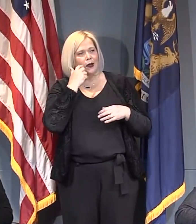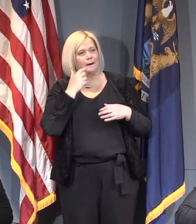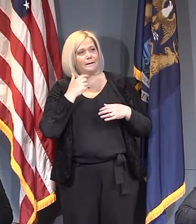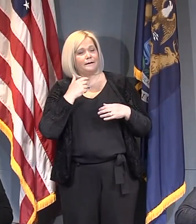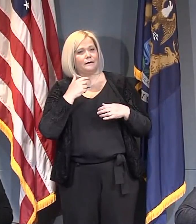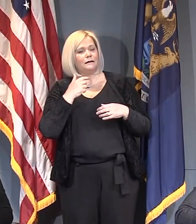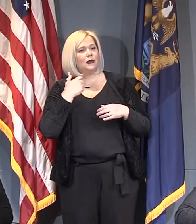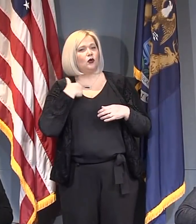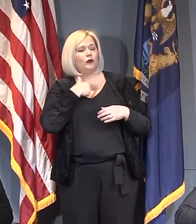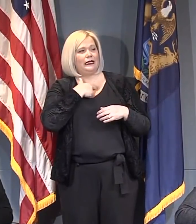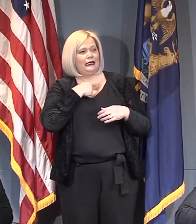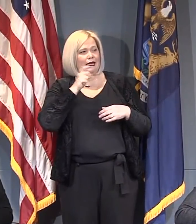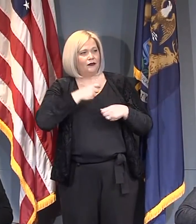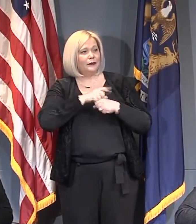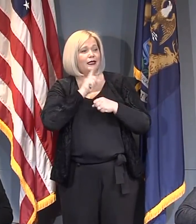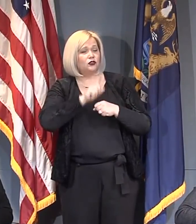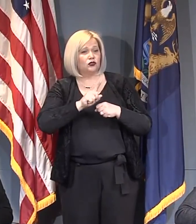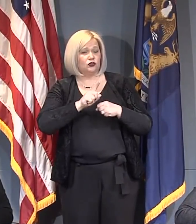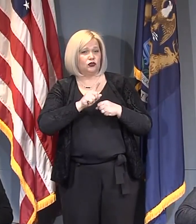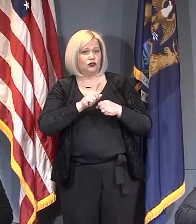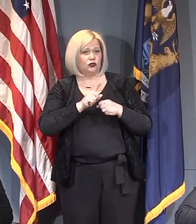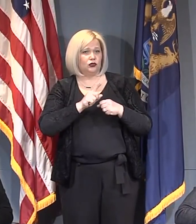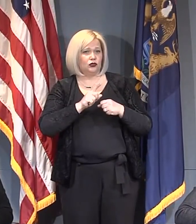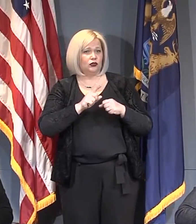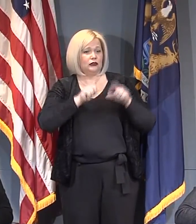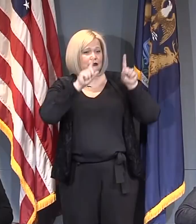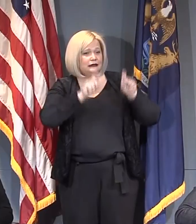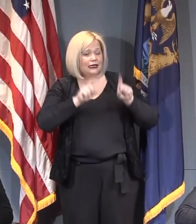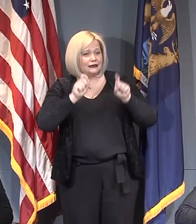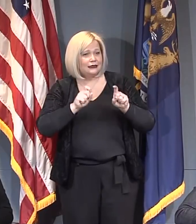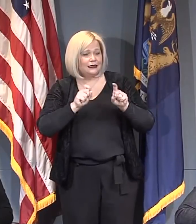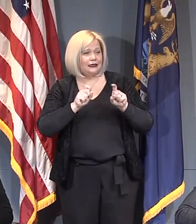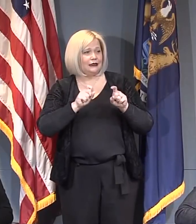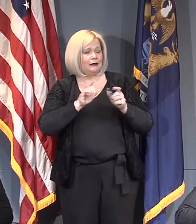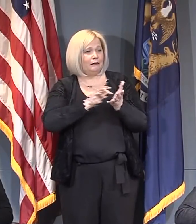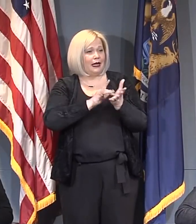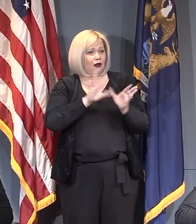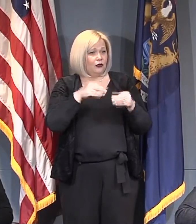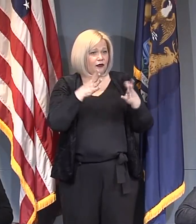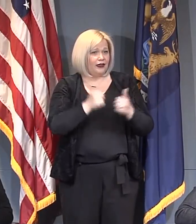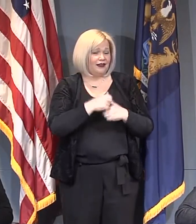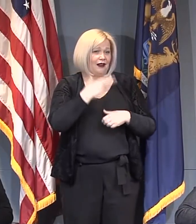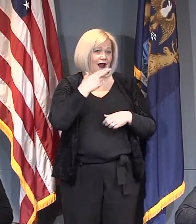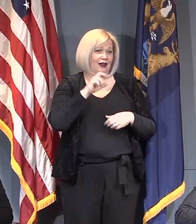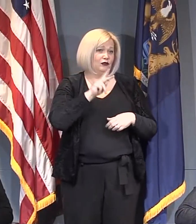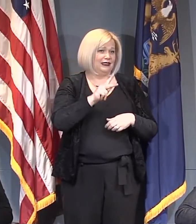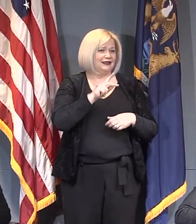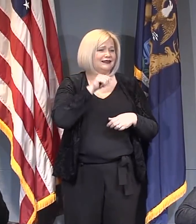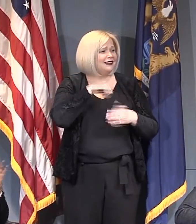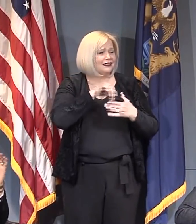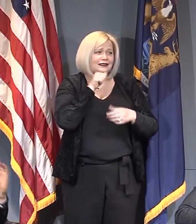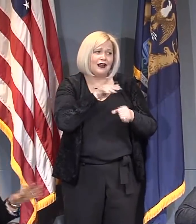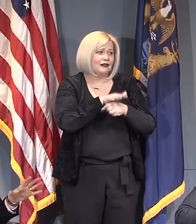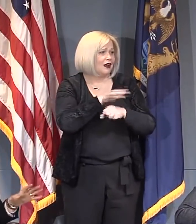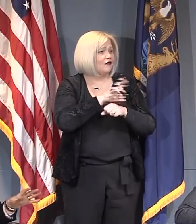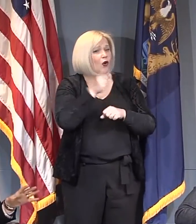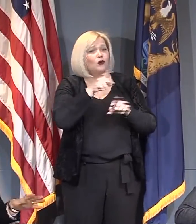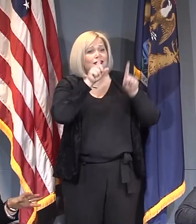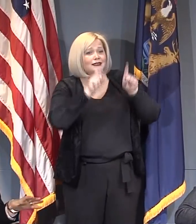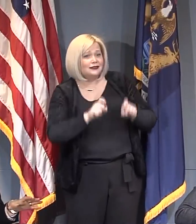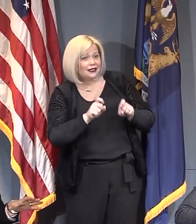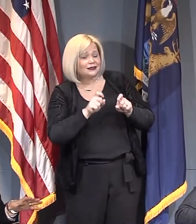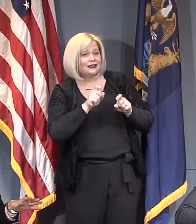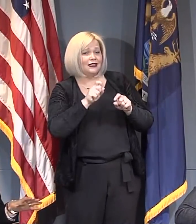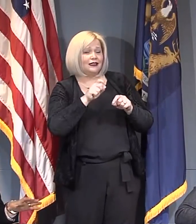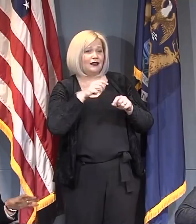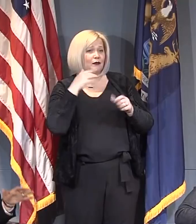robust testing of medical providers who are high risk. That's not going to be good enough. Just testing high risk